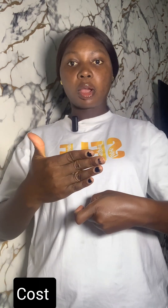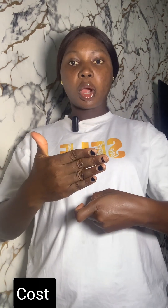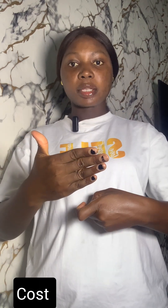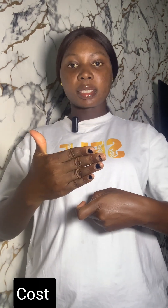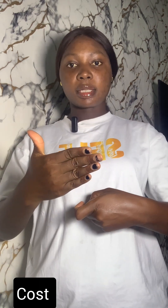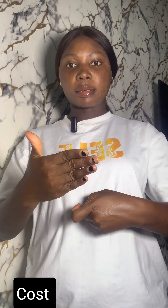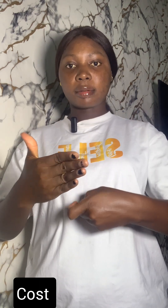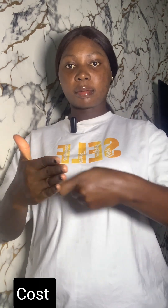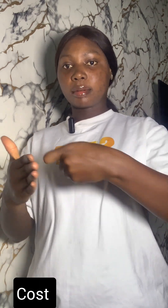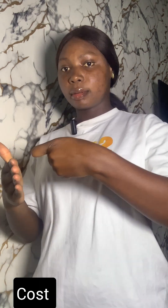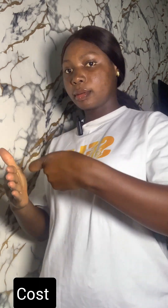Cost,